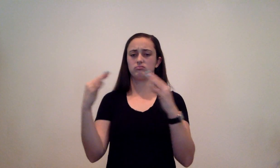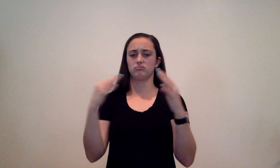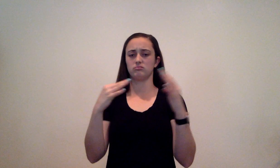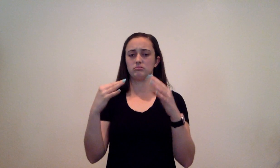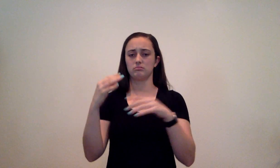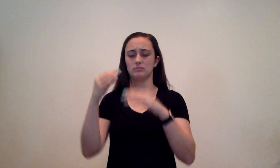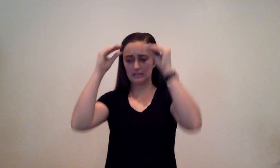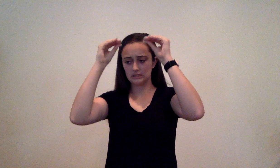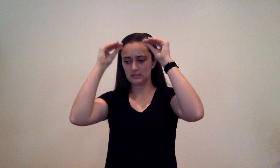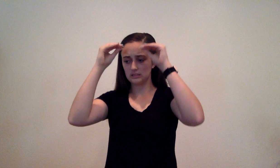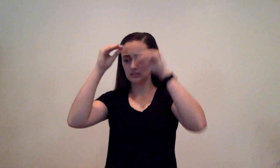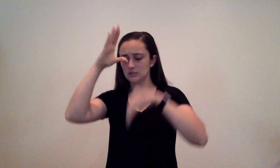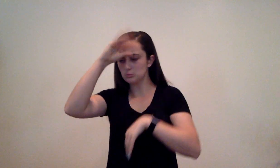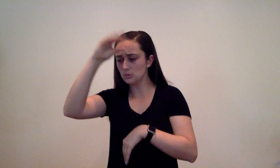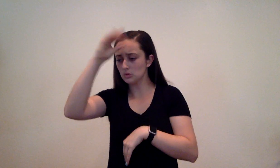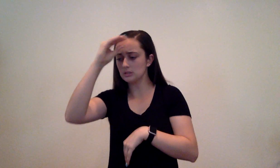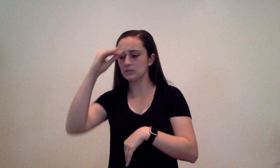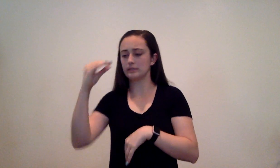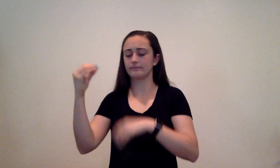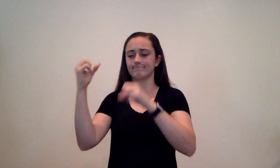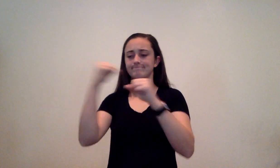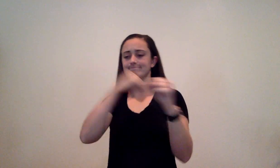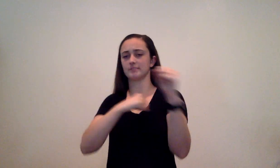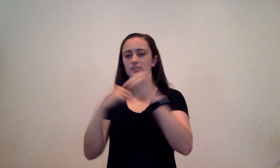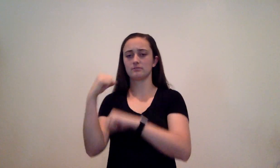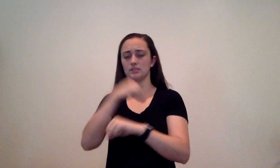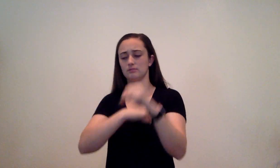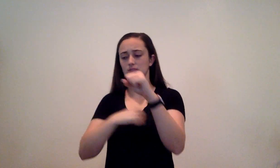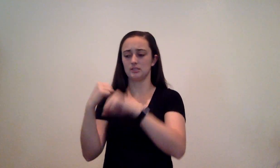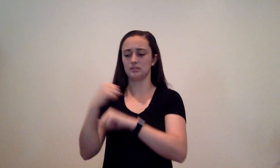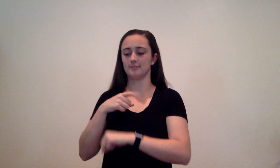were boys. Sparta was all about fighting.